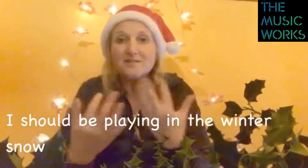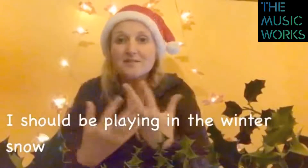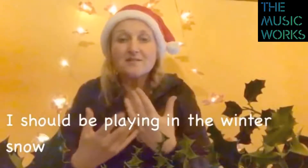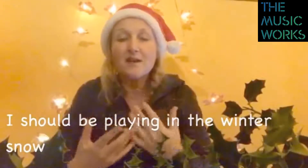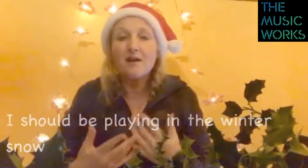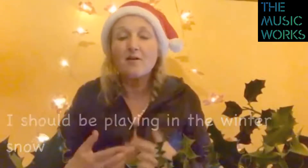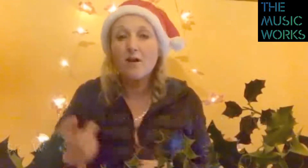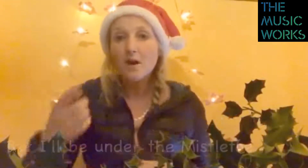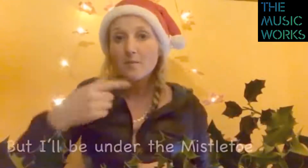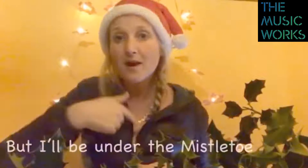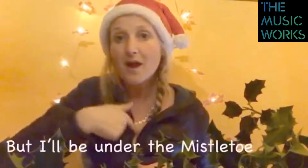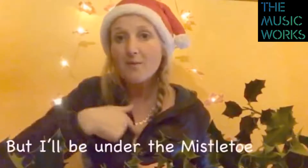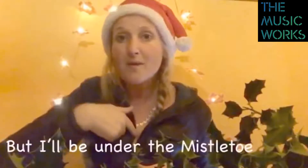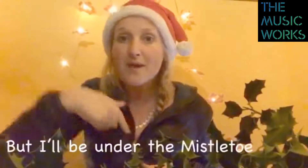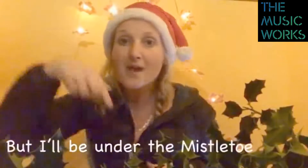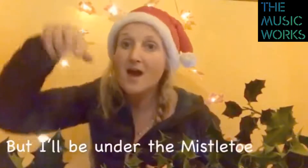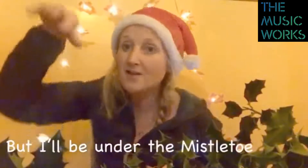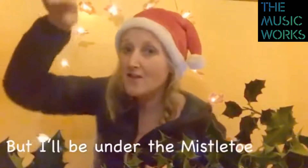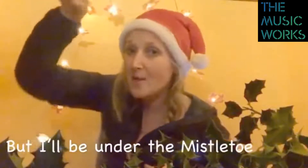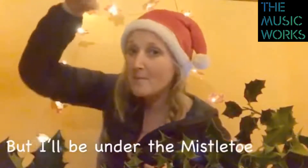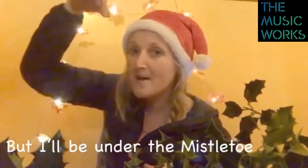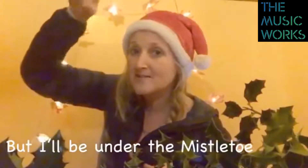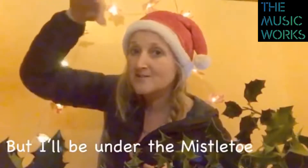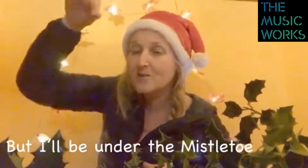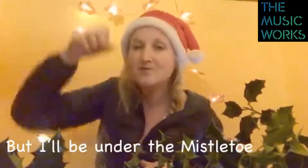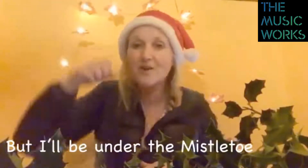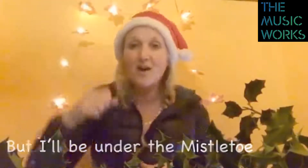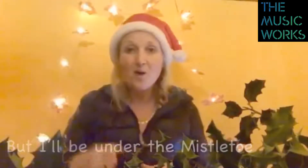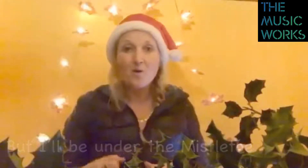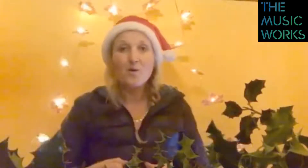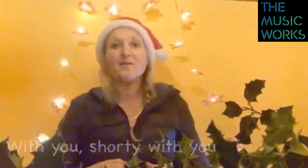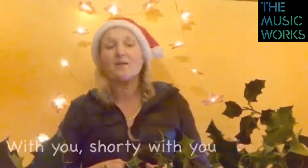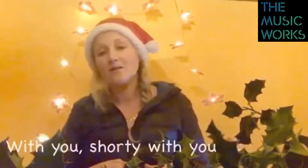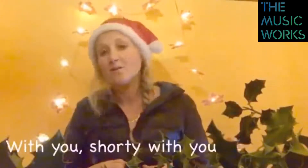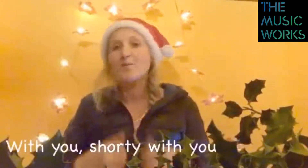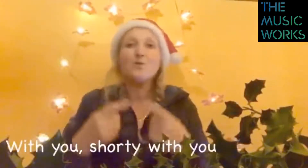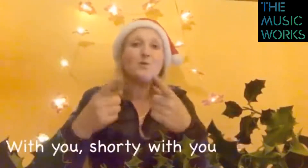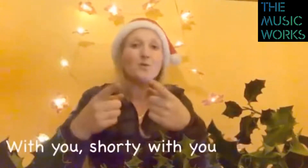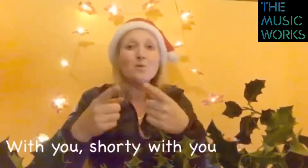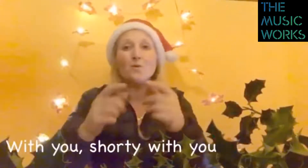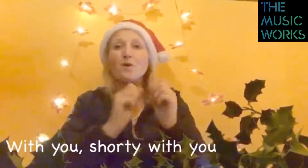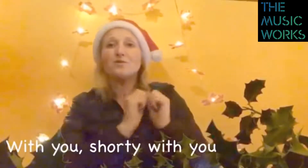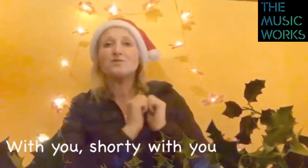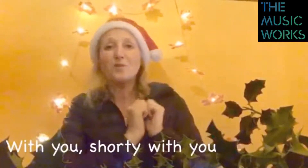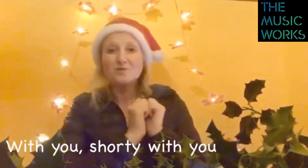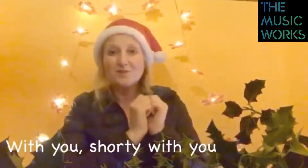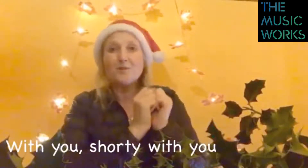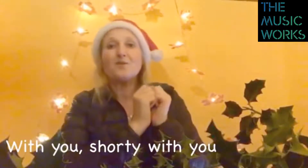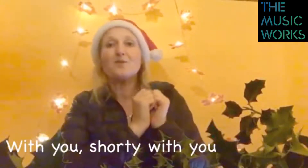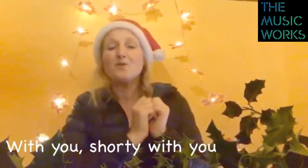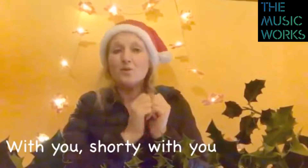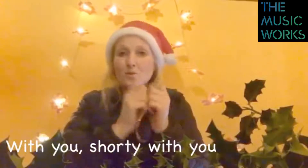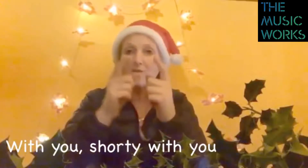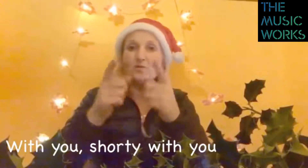winter snow, but I'ma be under the mistletoe. With you, shorty with you, with